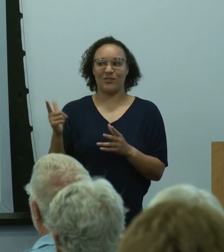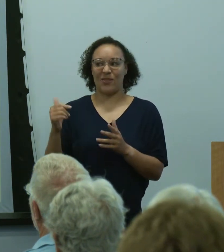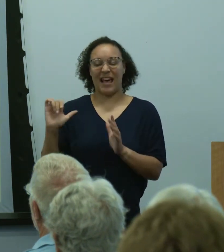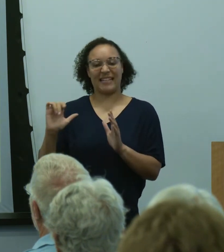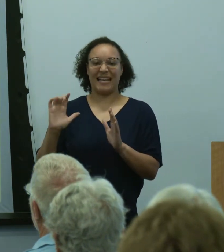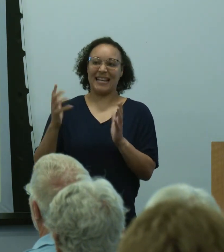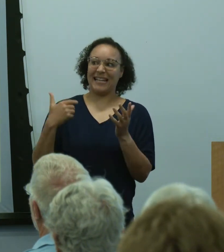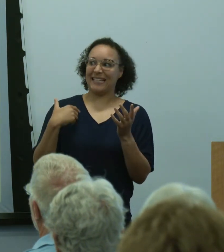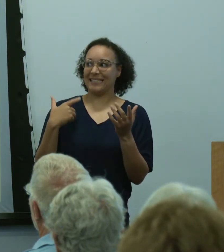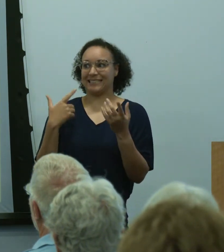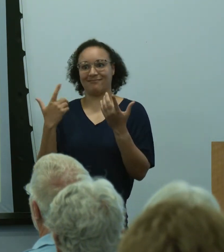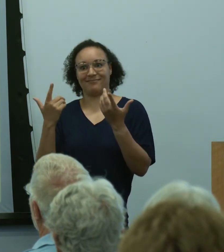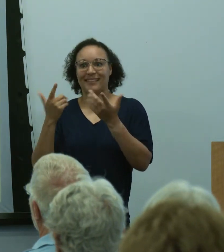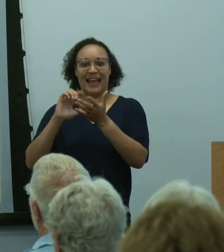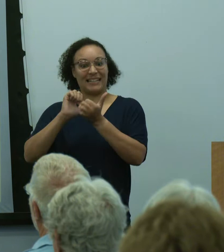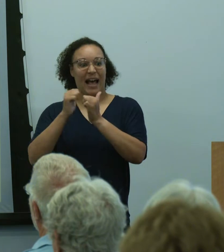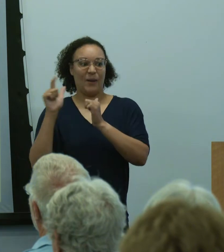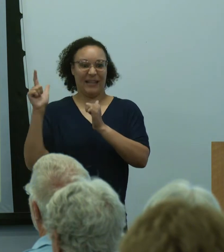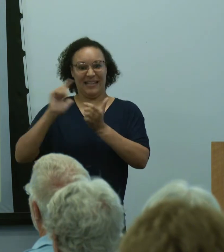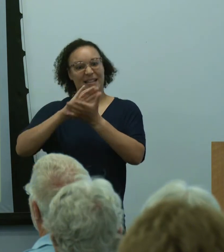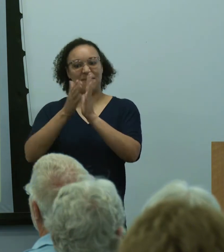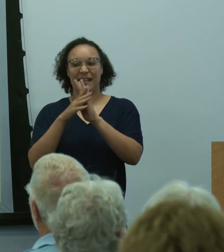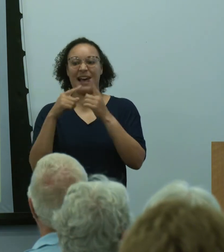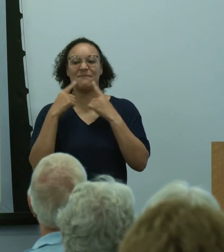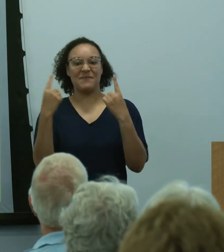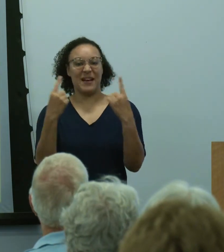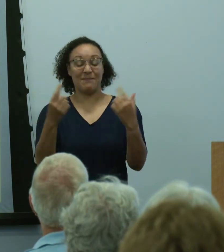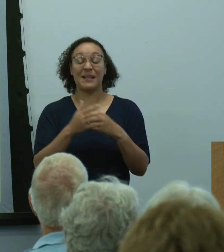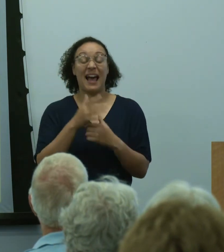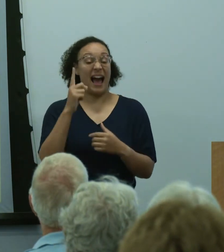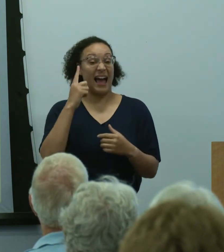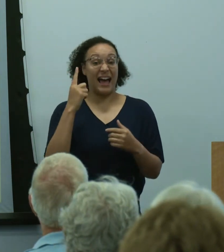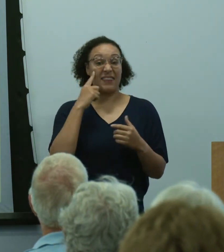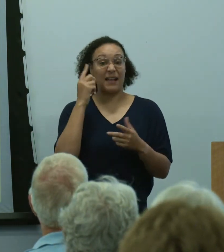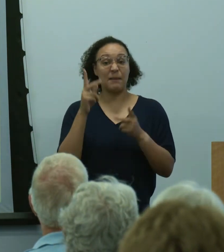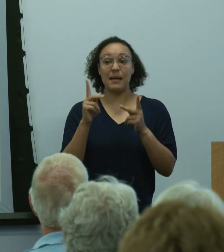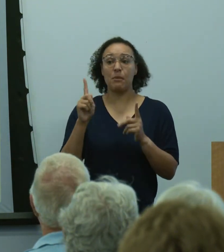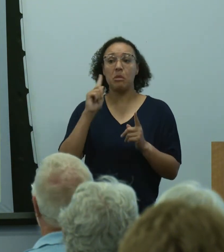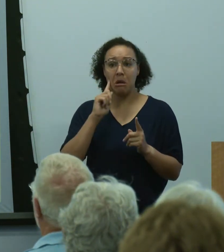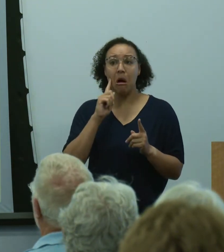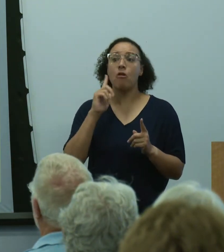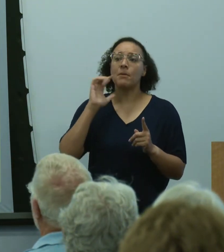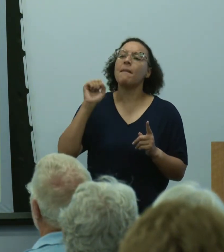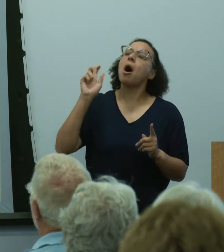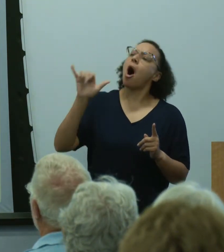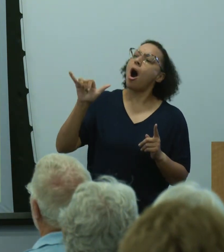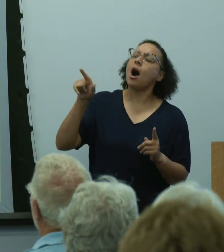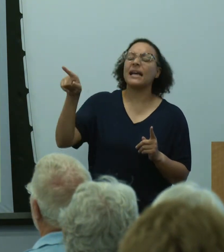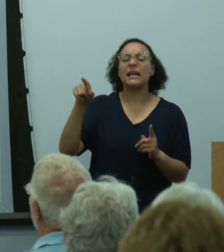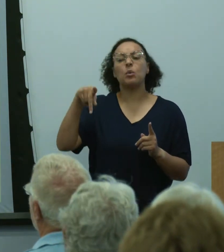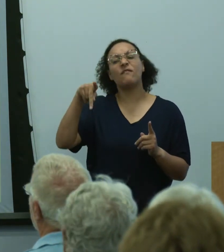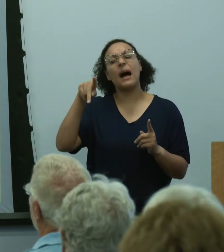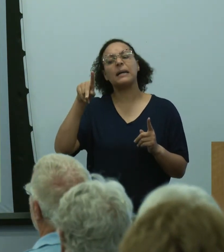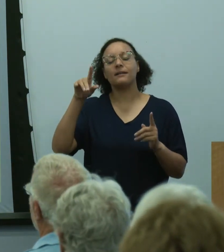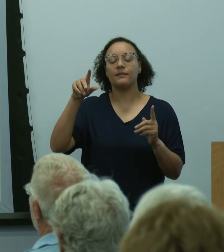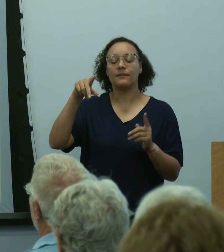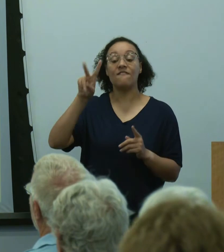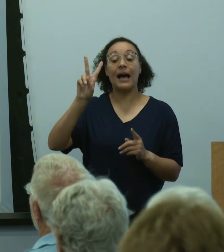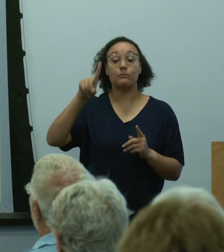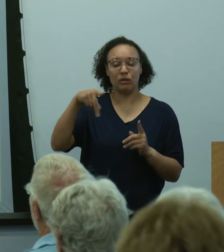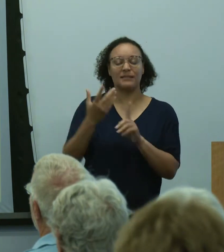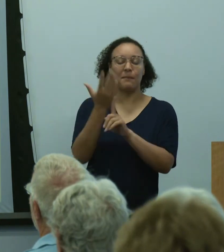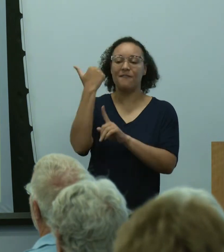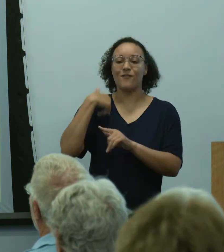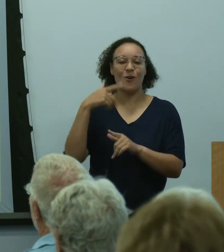think anybody remembered him as a vice president. He actually died in office as vice president, but he